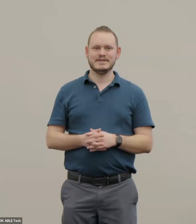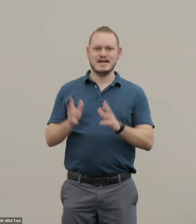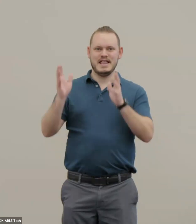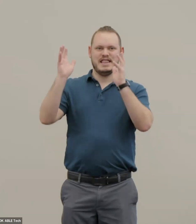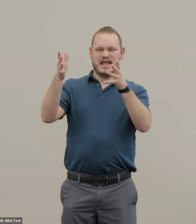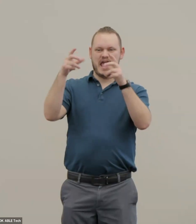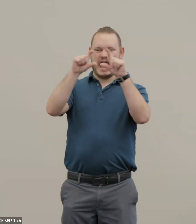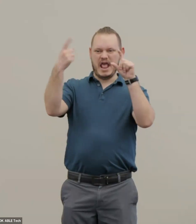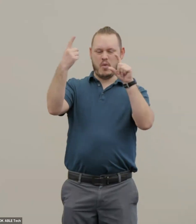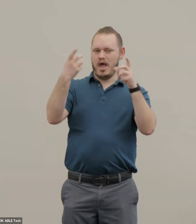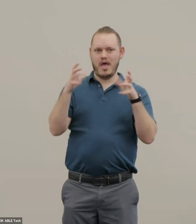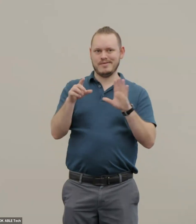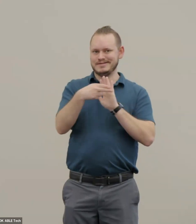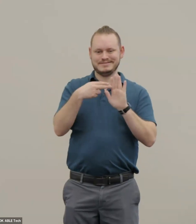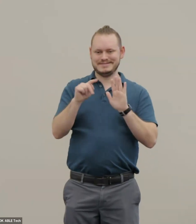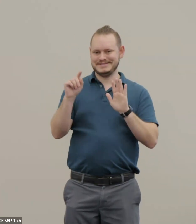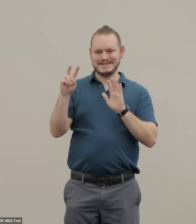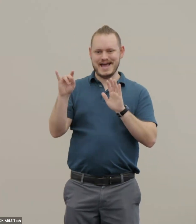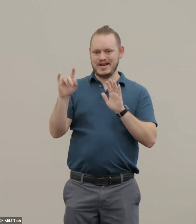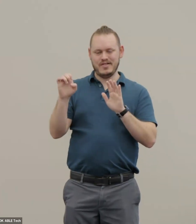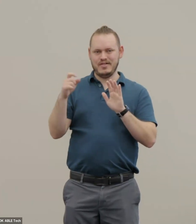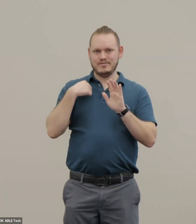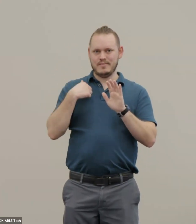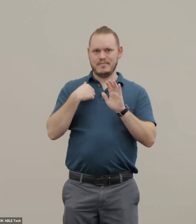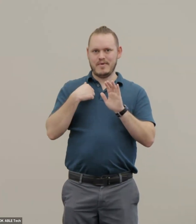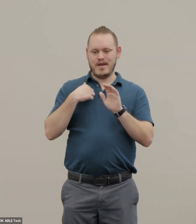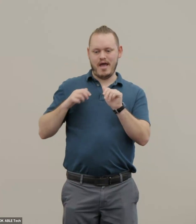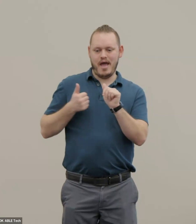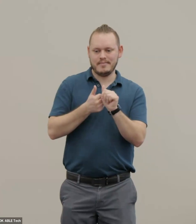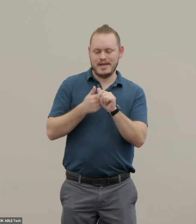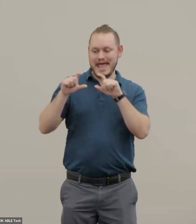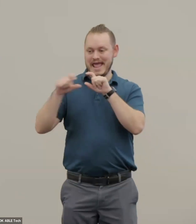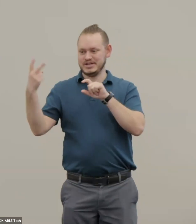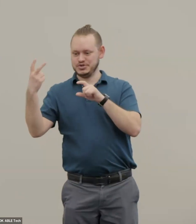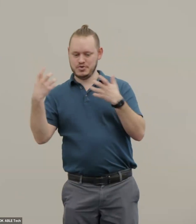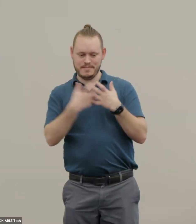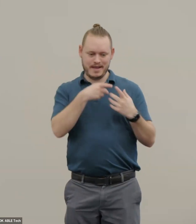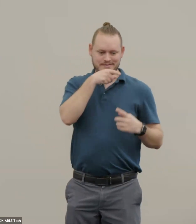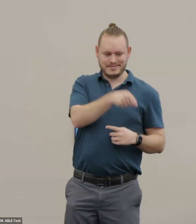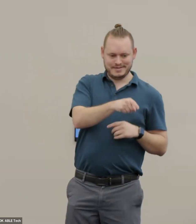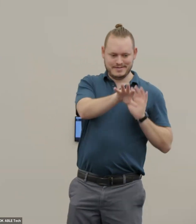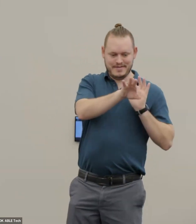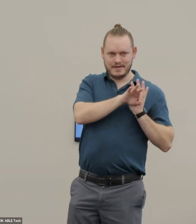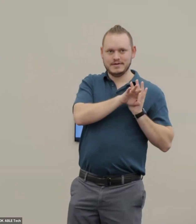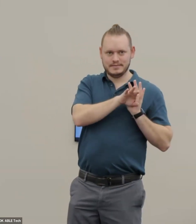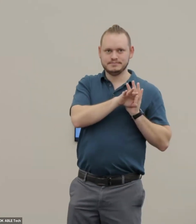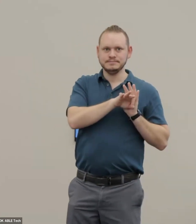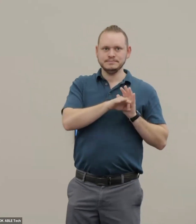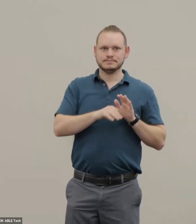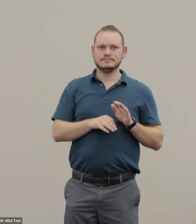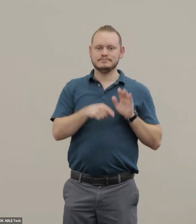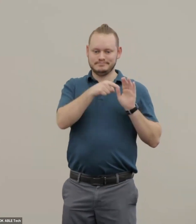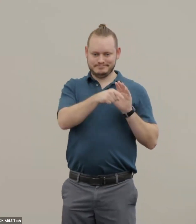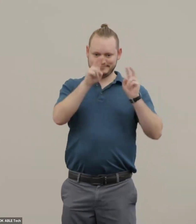one, I don't want to be tagged as title. So I'm going to update heading 2 to match the selection. And now I have